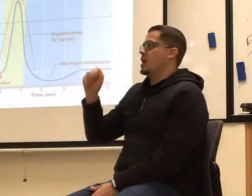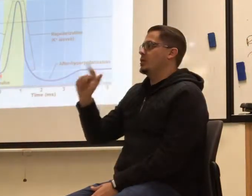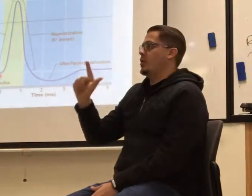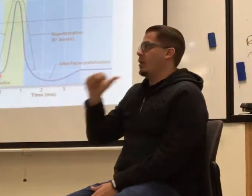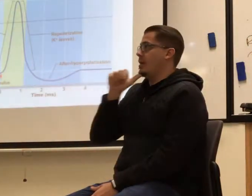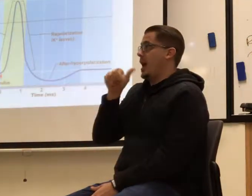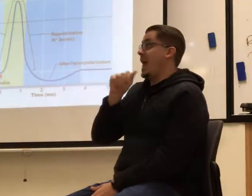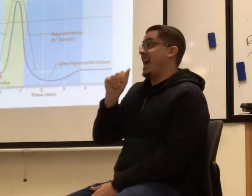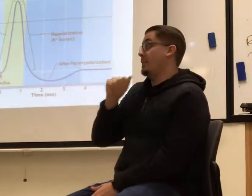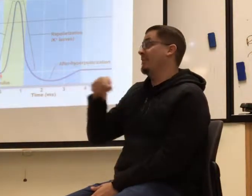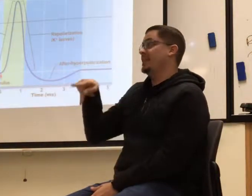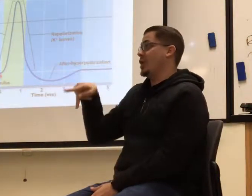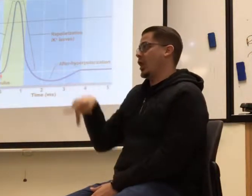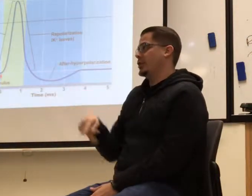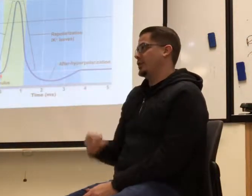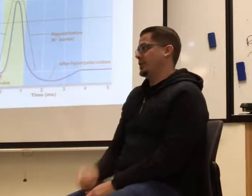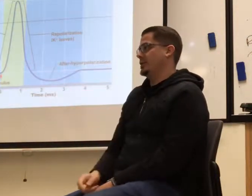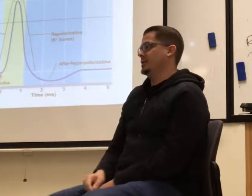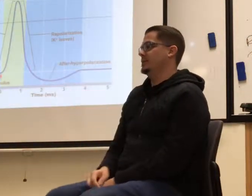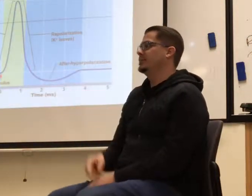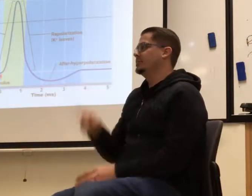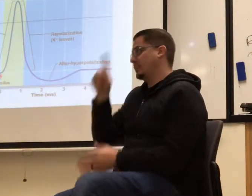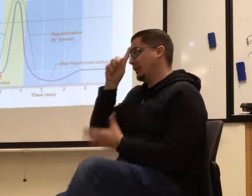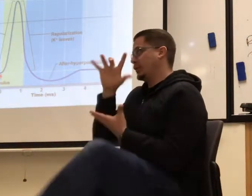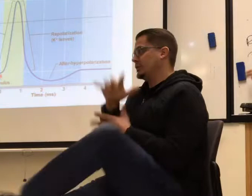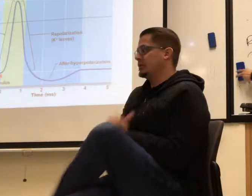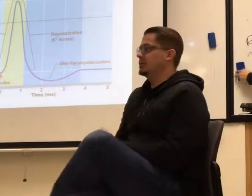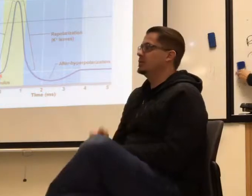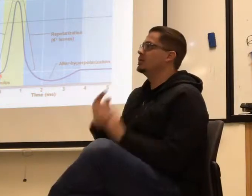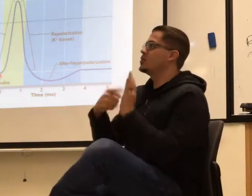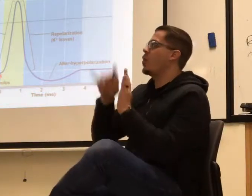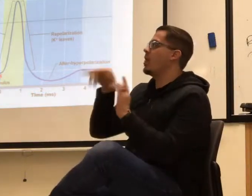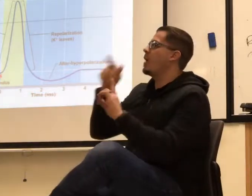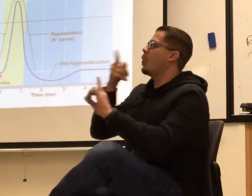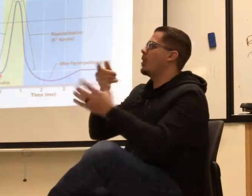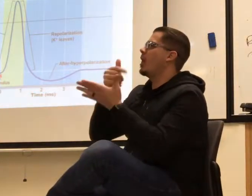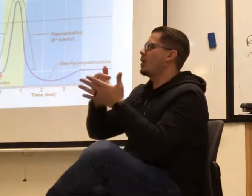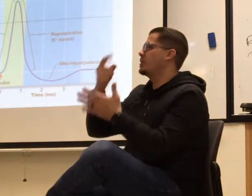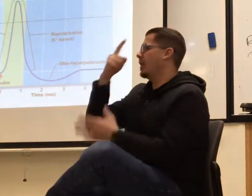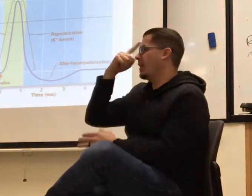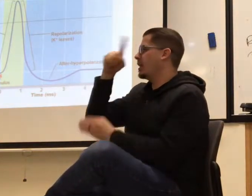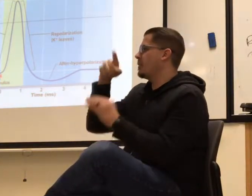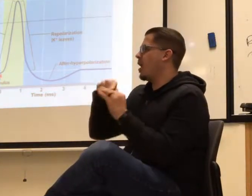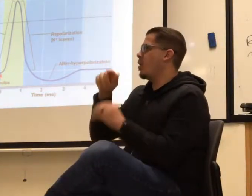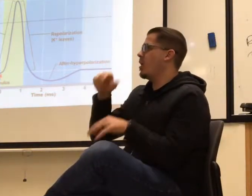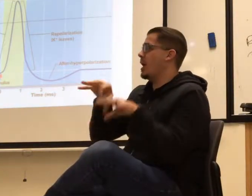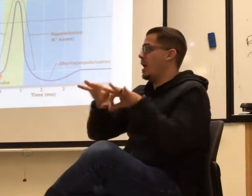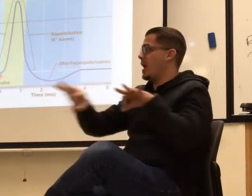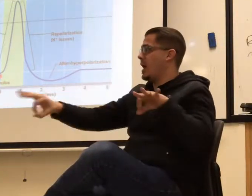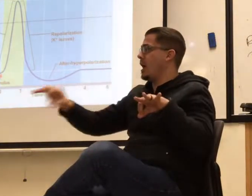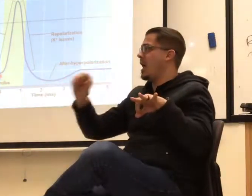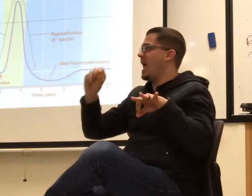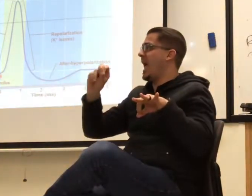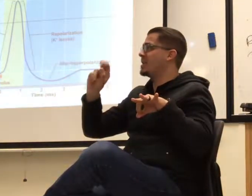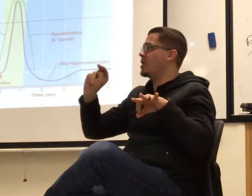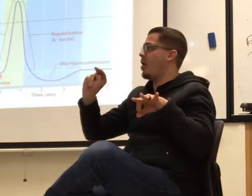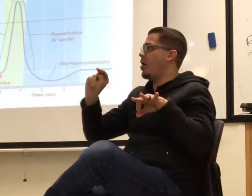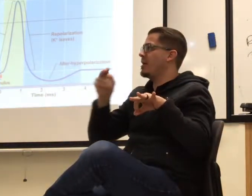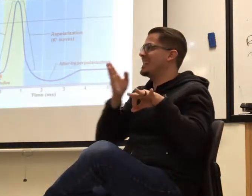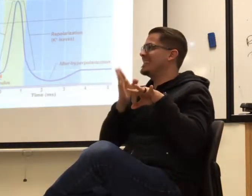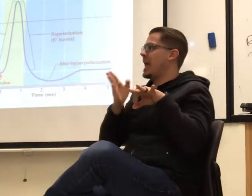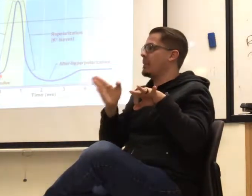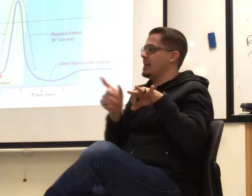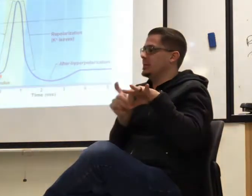So to kind of illustrate this point, it helps to kind of like think of the axon in segments.